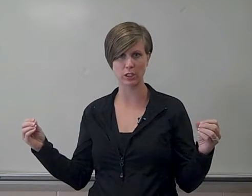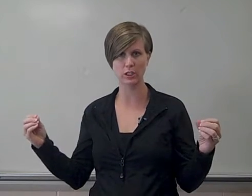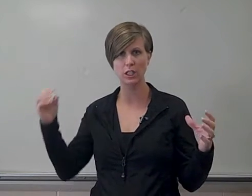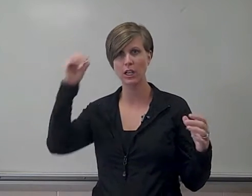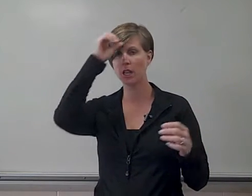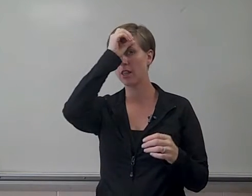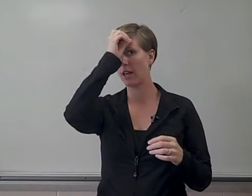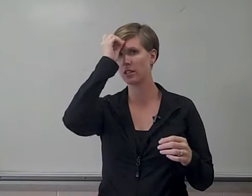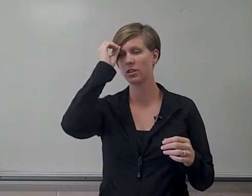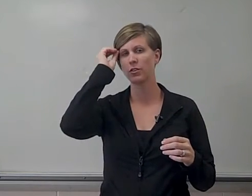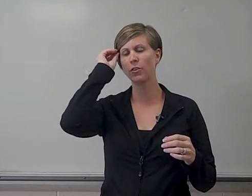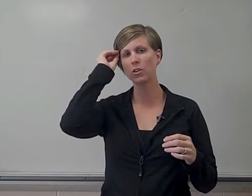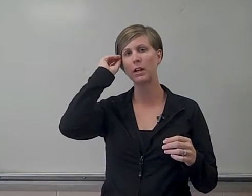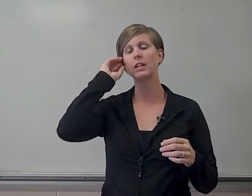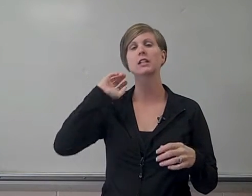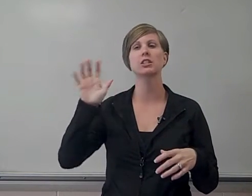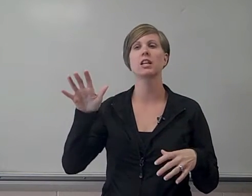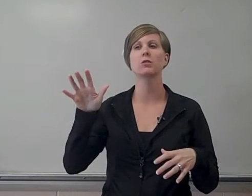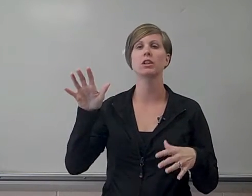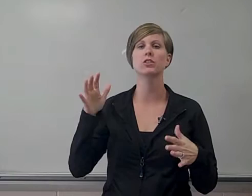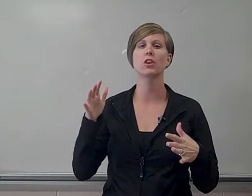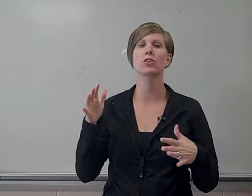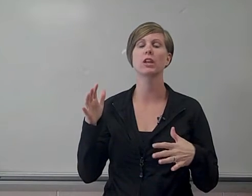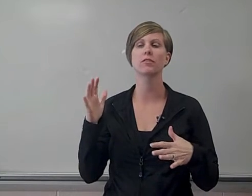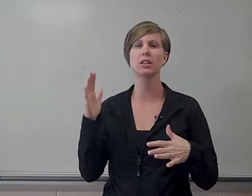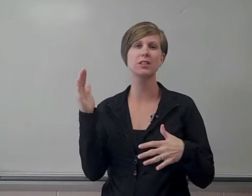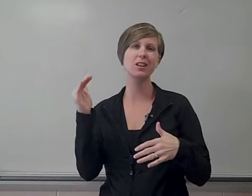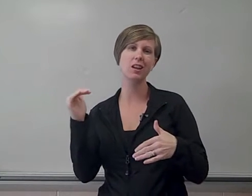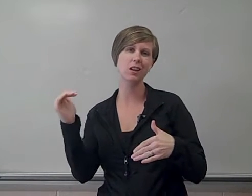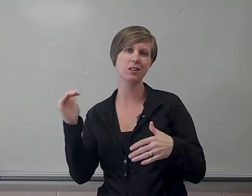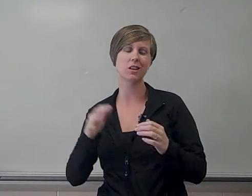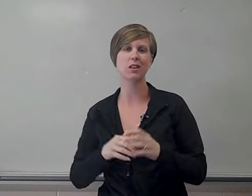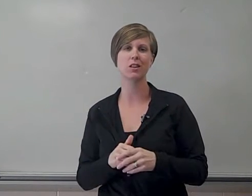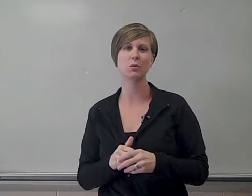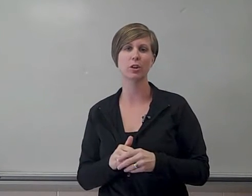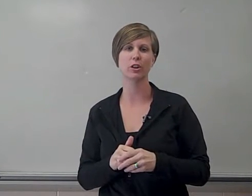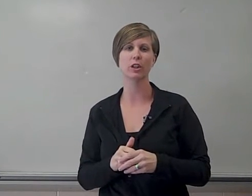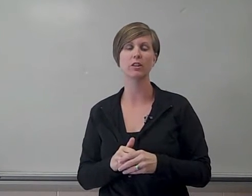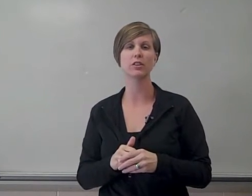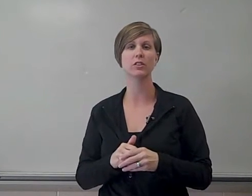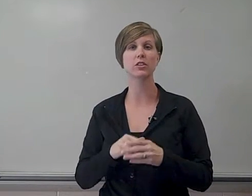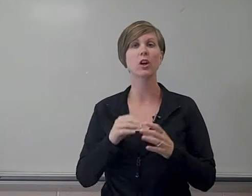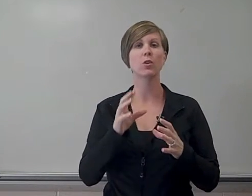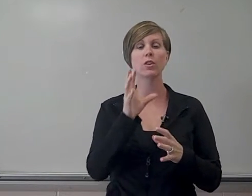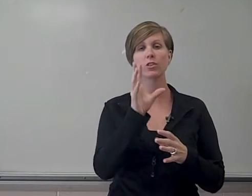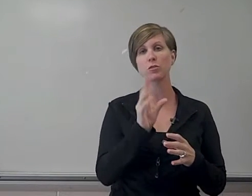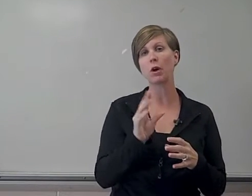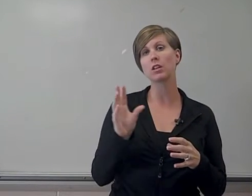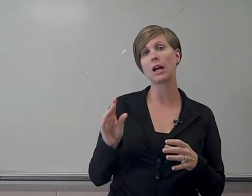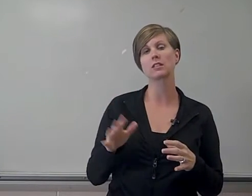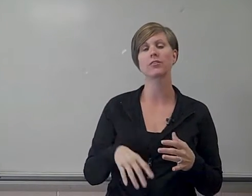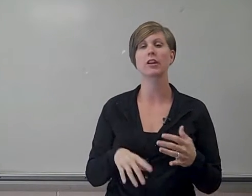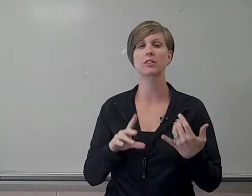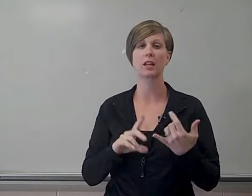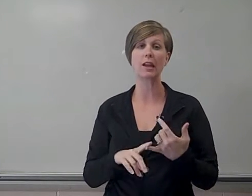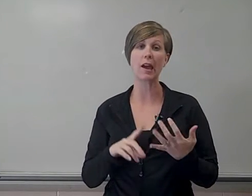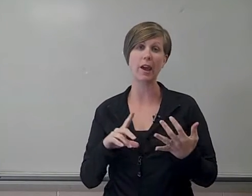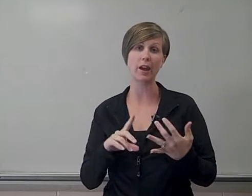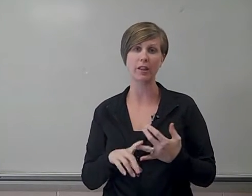words that form our English language. So if there's an ing at the end of the word, if there's one of those small classifiers like a,